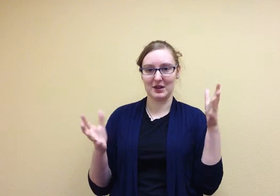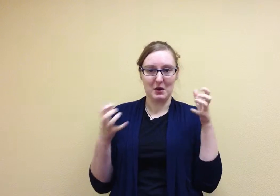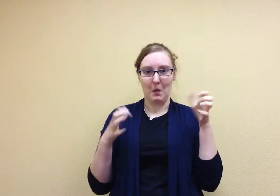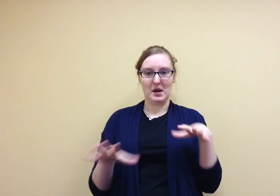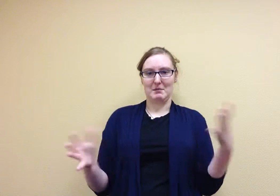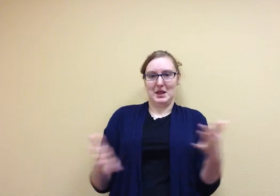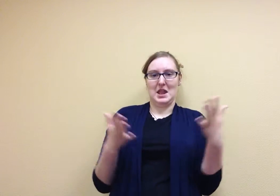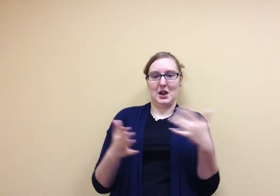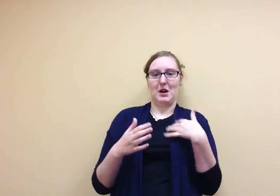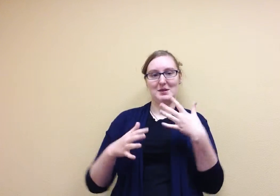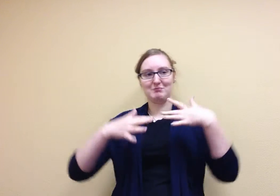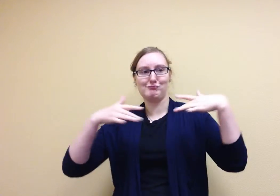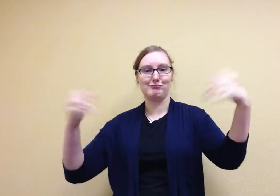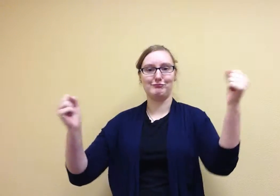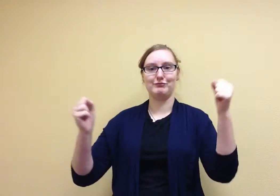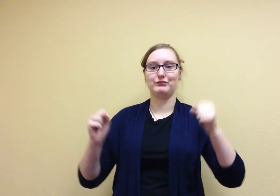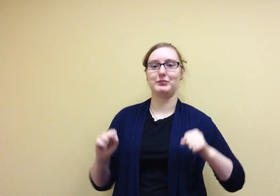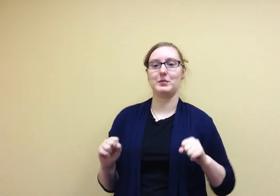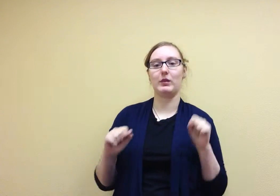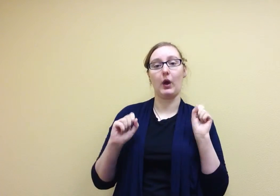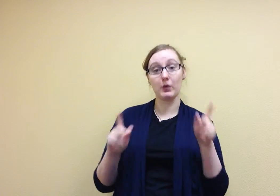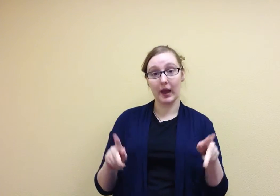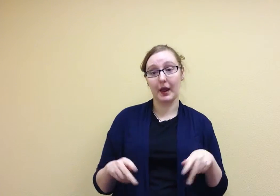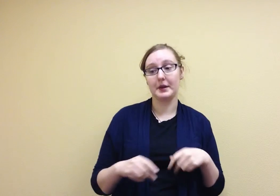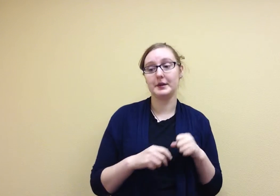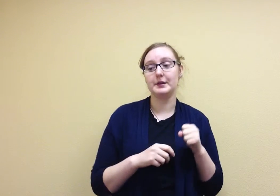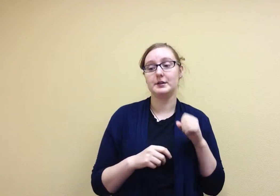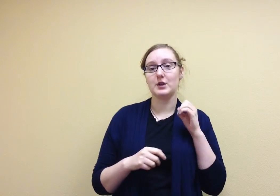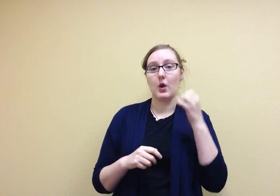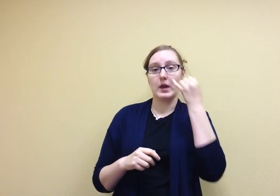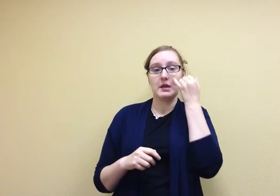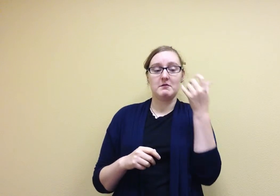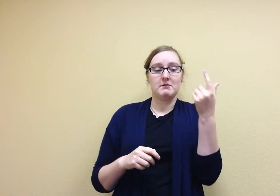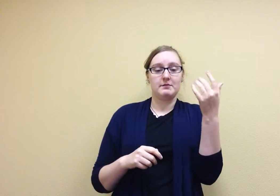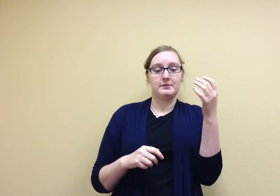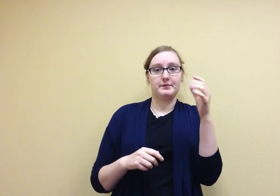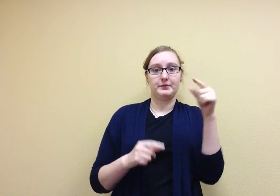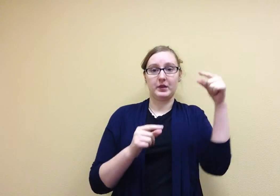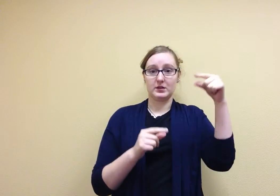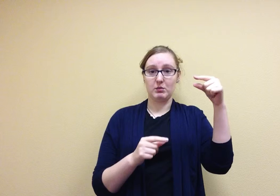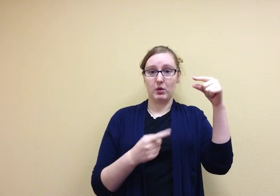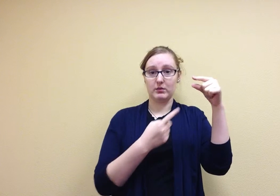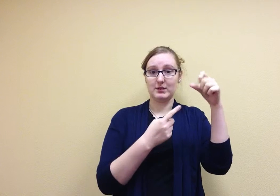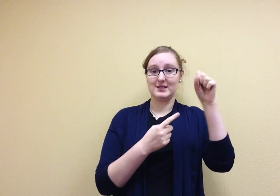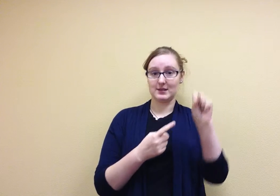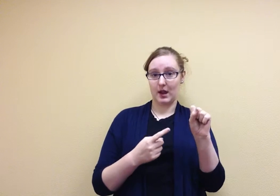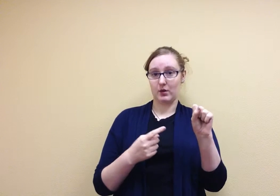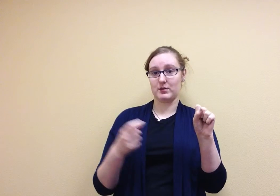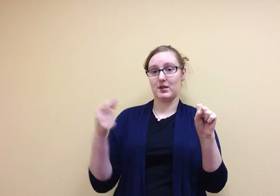to stay. All right, if this is a south and this is a south, what is that